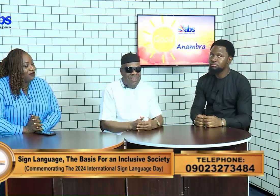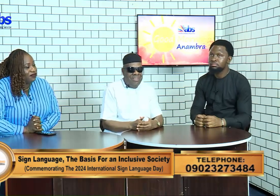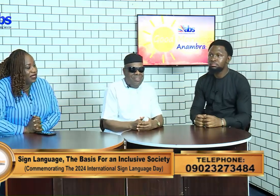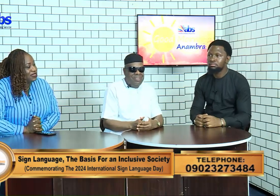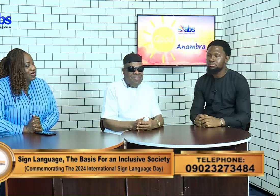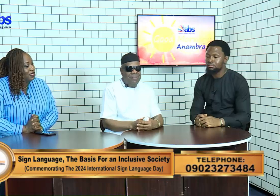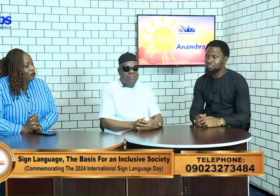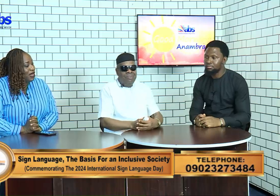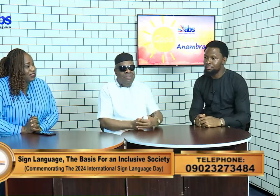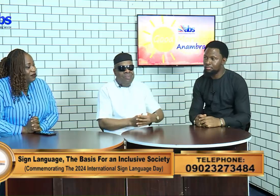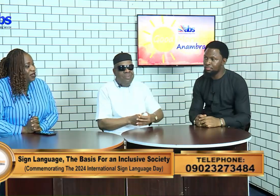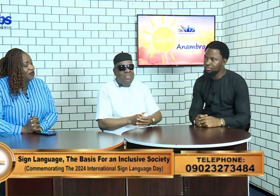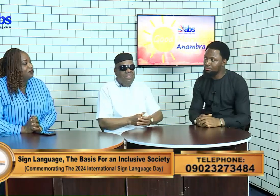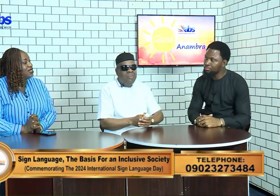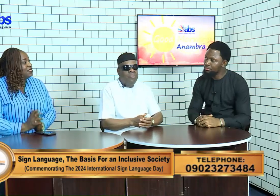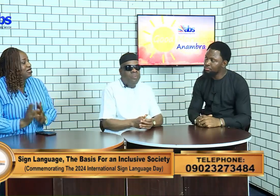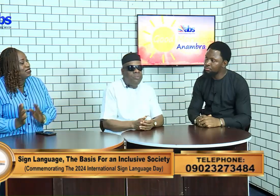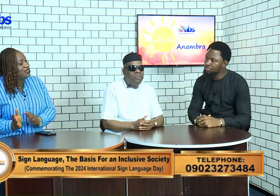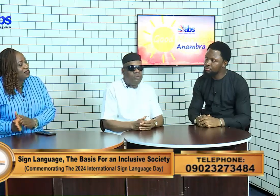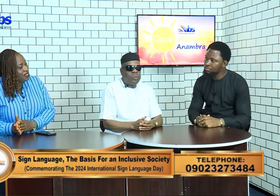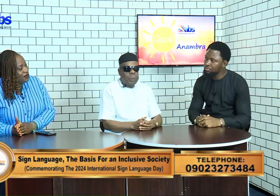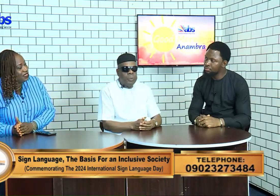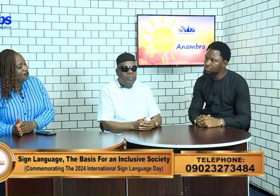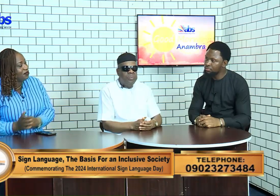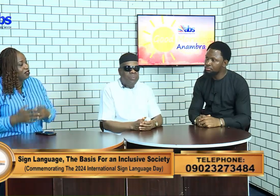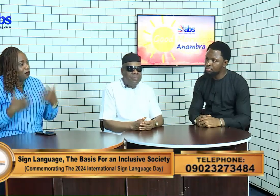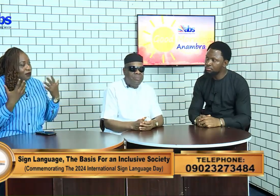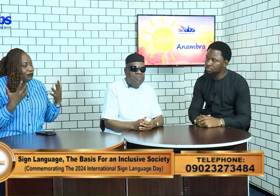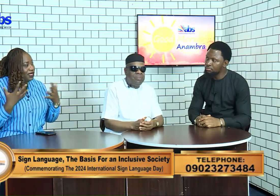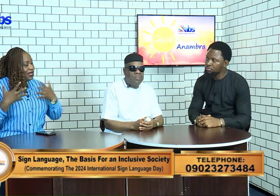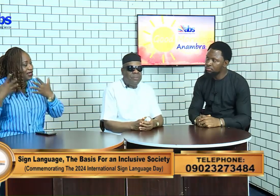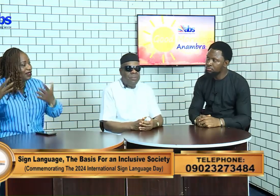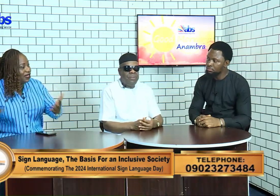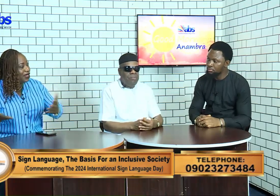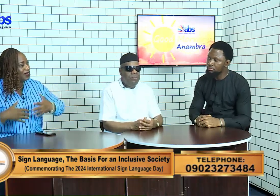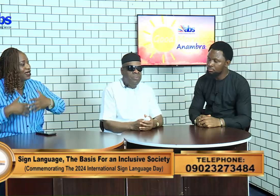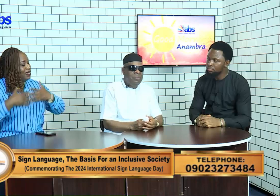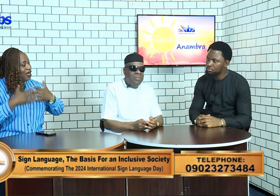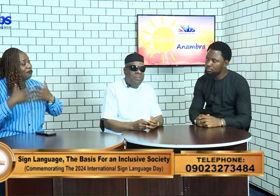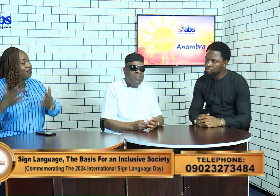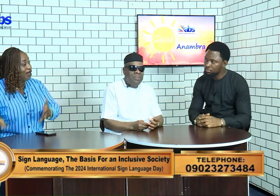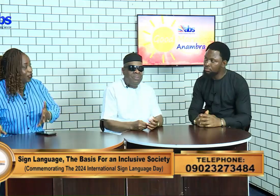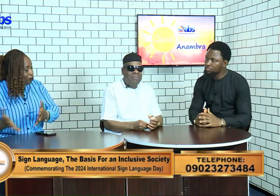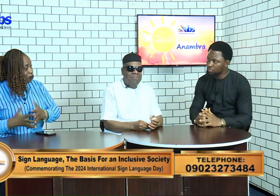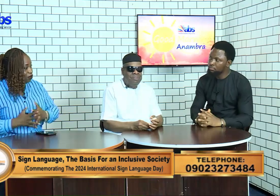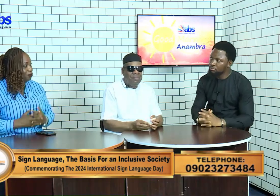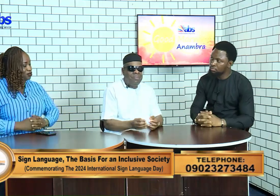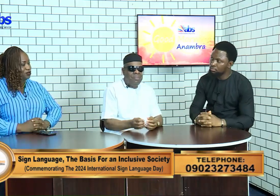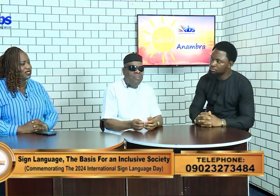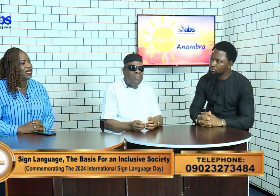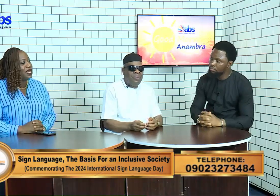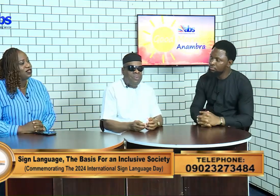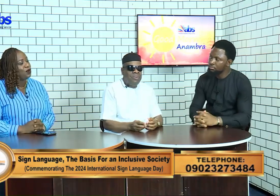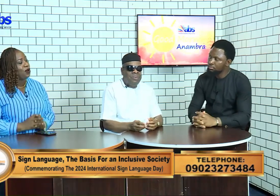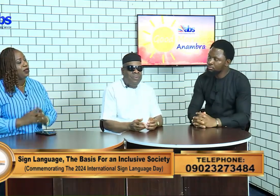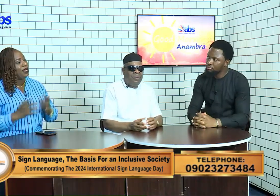that confidence in him or herself, he feels that he is disadvantaged because probably he can't hear, he can't behave like normal people, so to